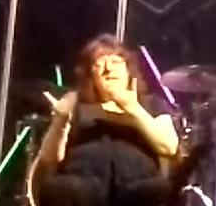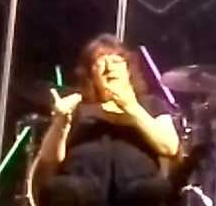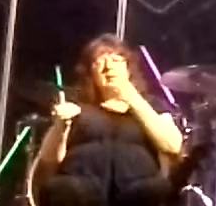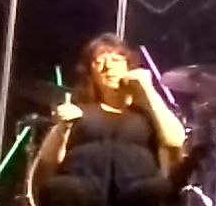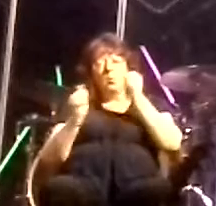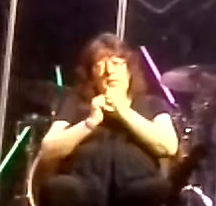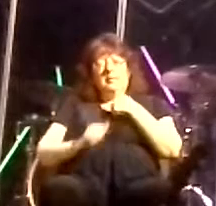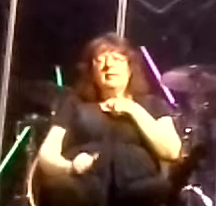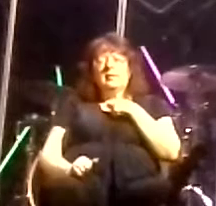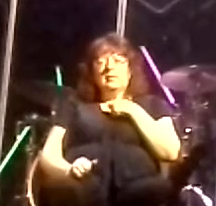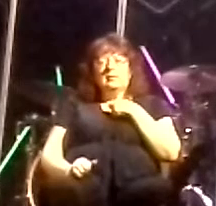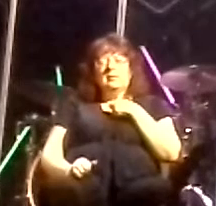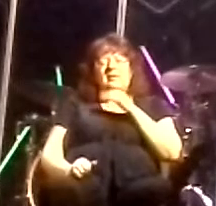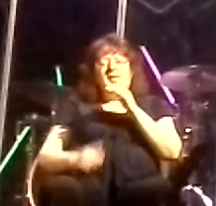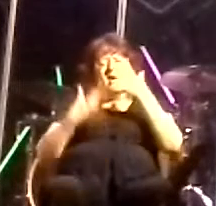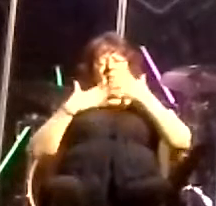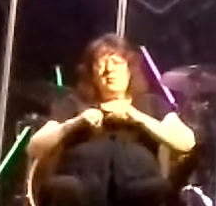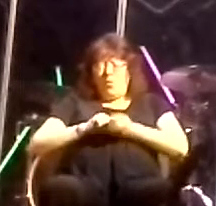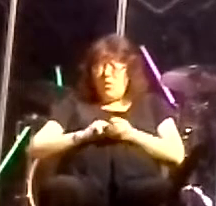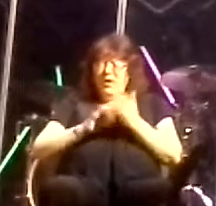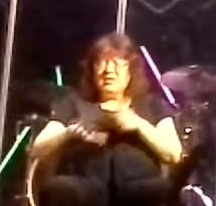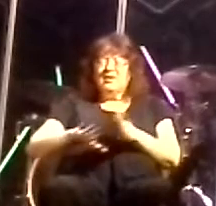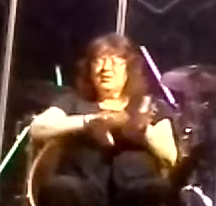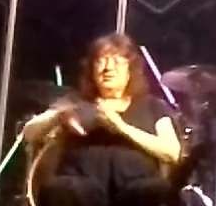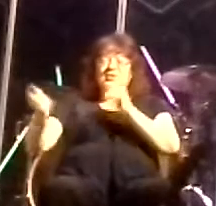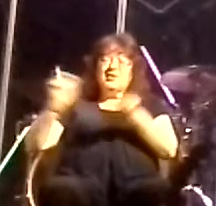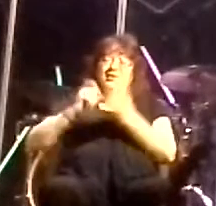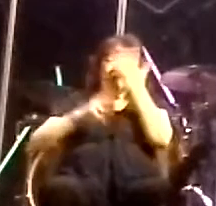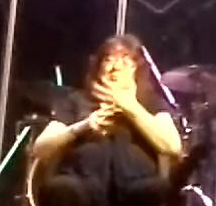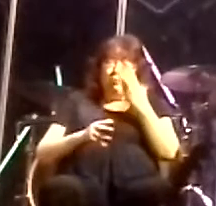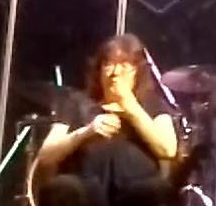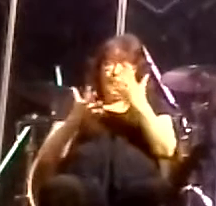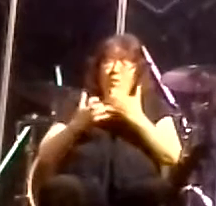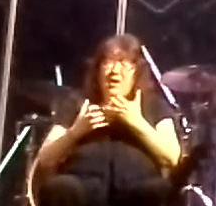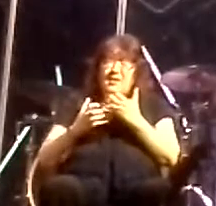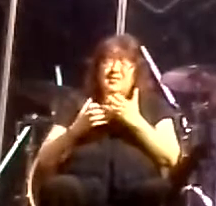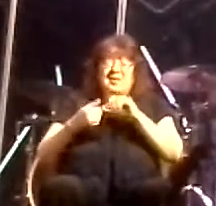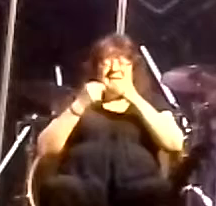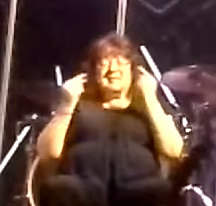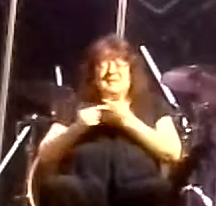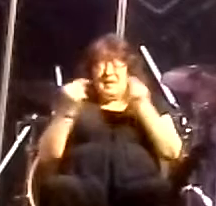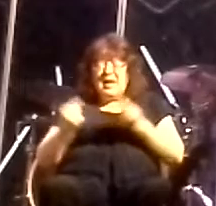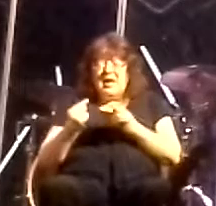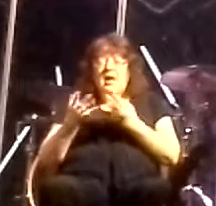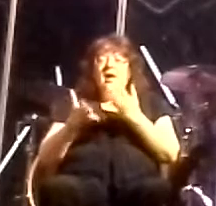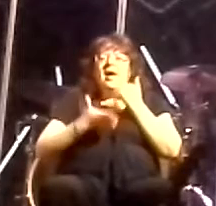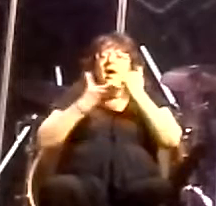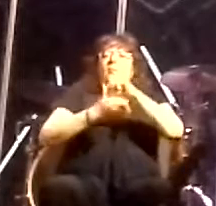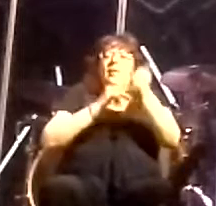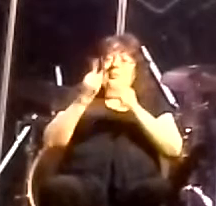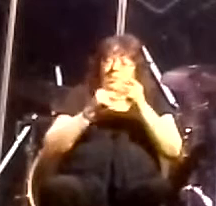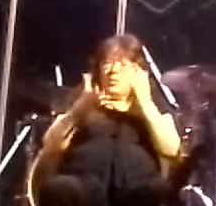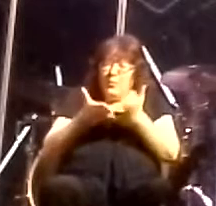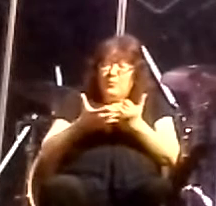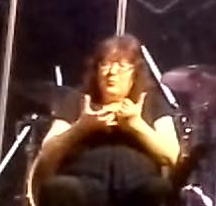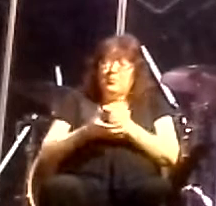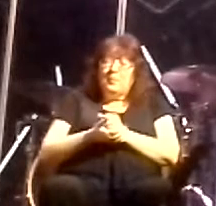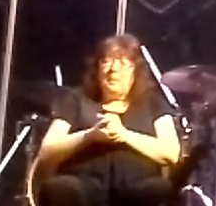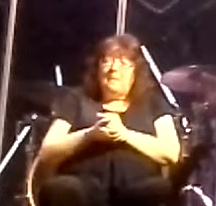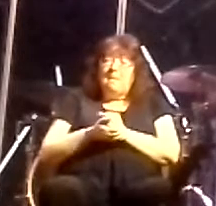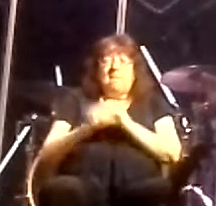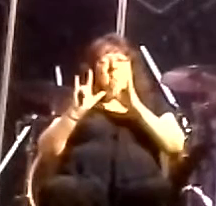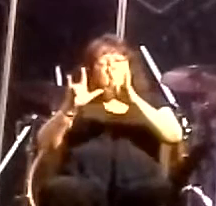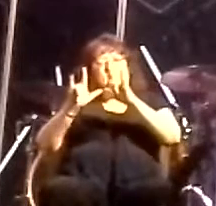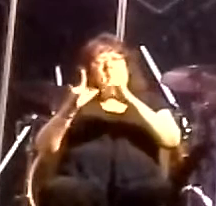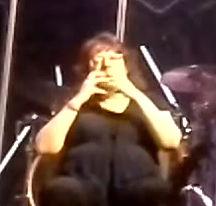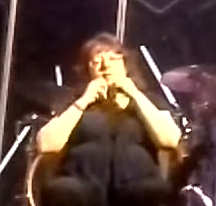home to me. I want to take that brokenness. I want to do something beautiful with it. I want to take that pain. I want to use it to help other people. I